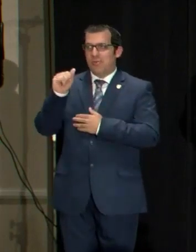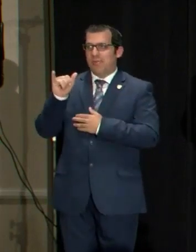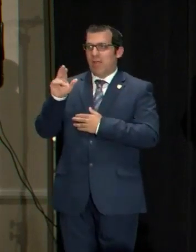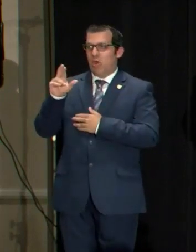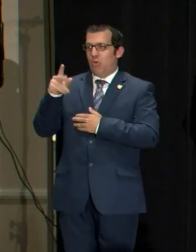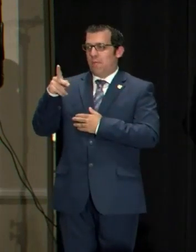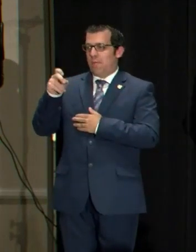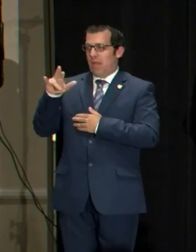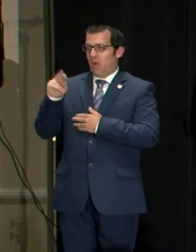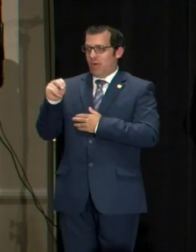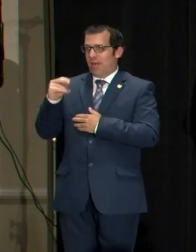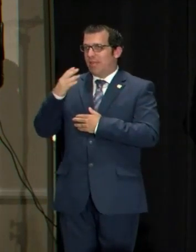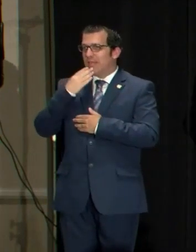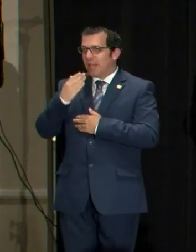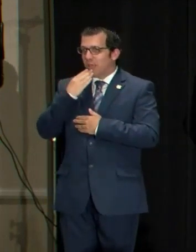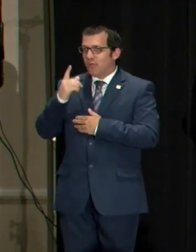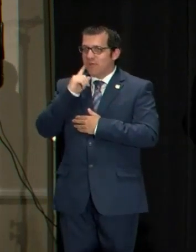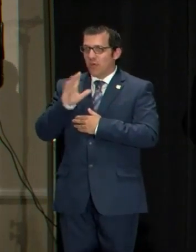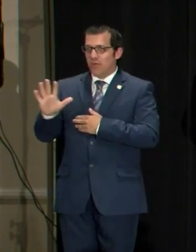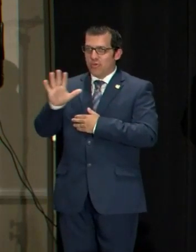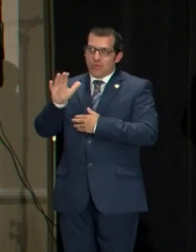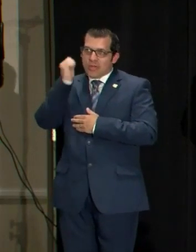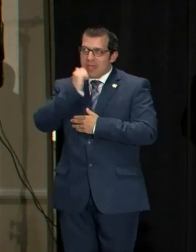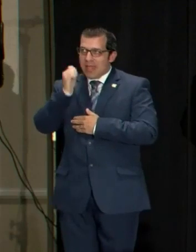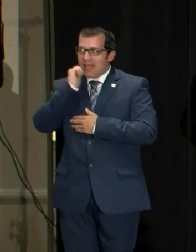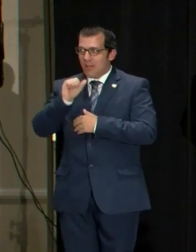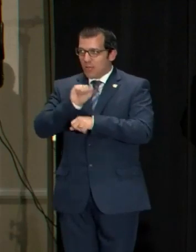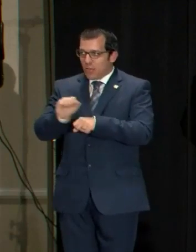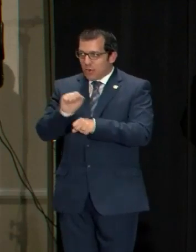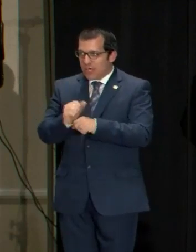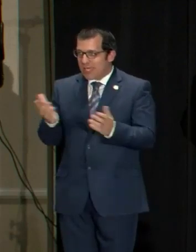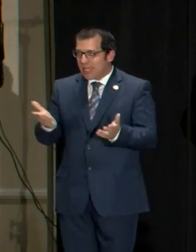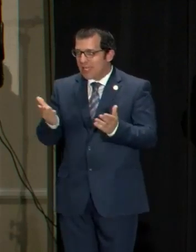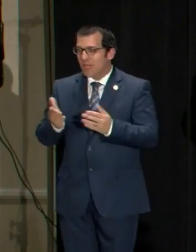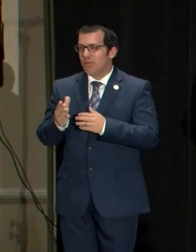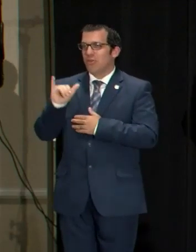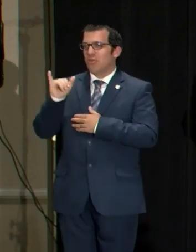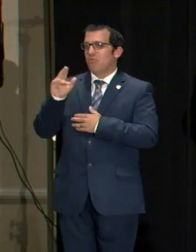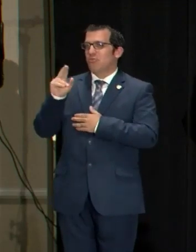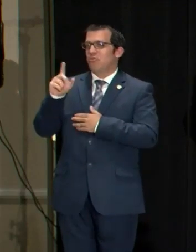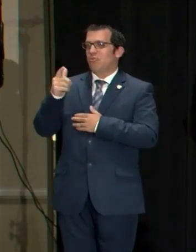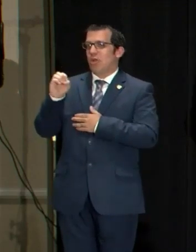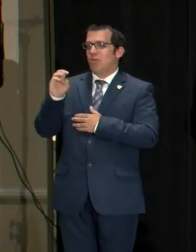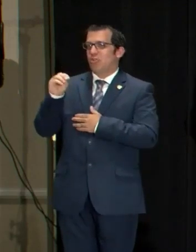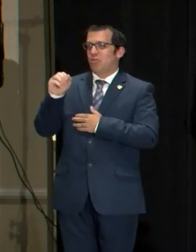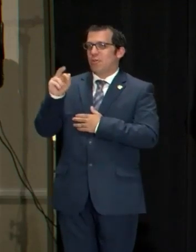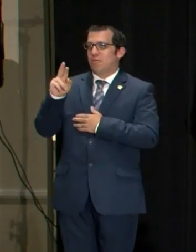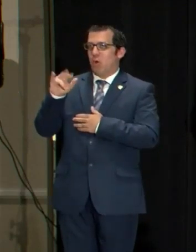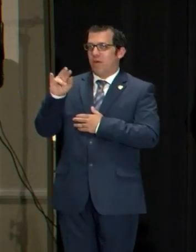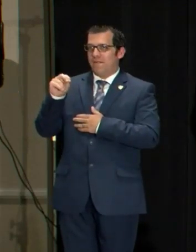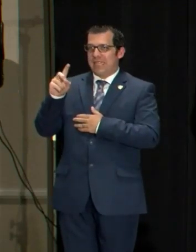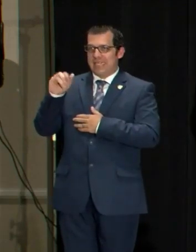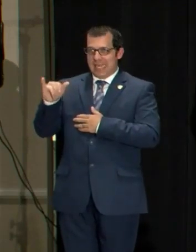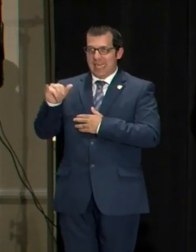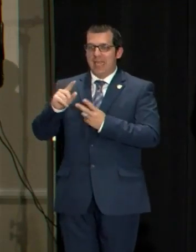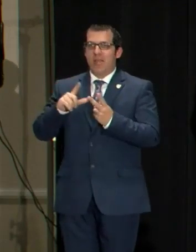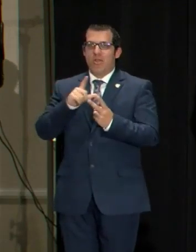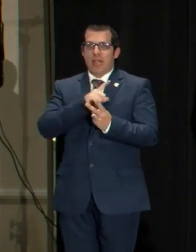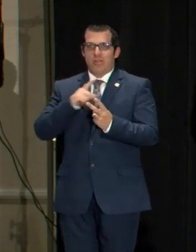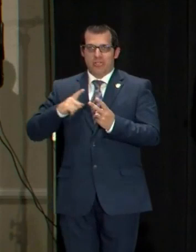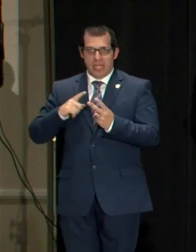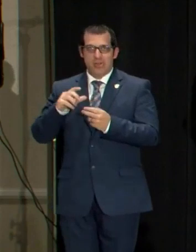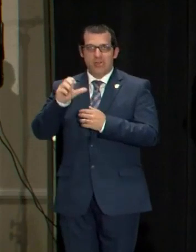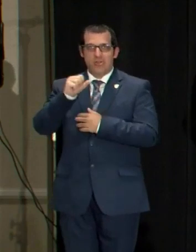Perrin, thank you for what you do day in and day out. Judge Marvin Day, we have our legislative